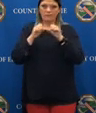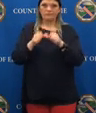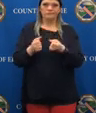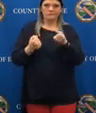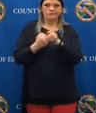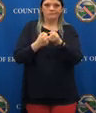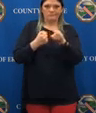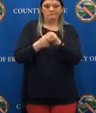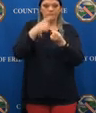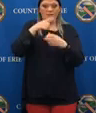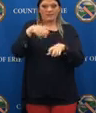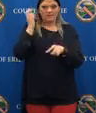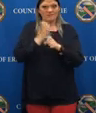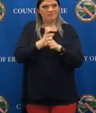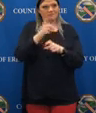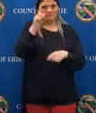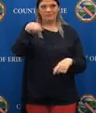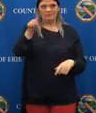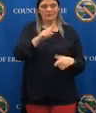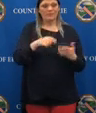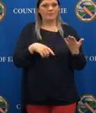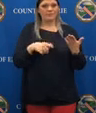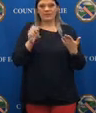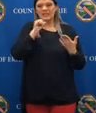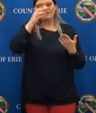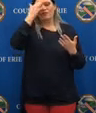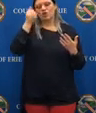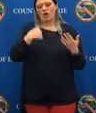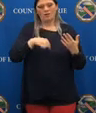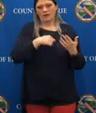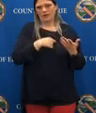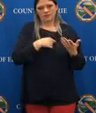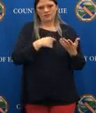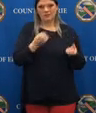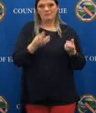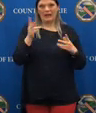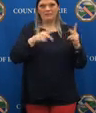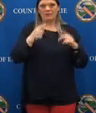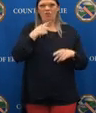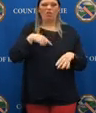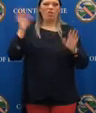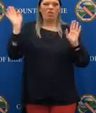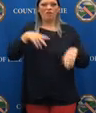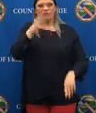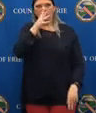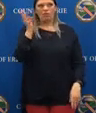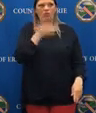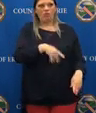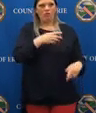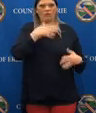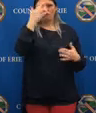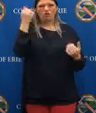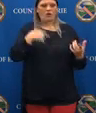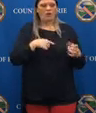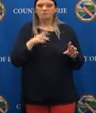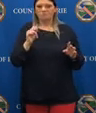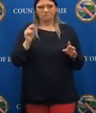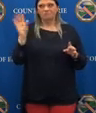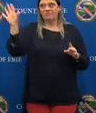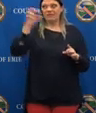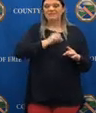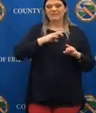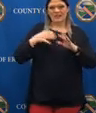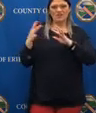assistance, because it is tough out there. They haven't forgotten us. I know a lot of people want to say that, but that's not the case. His staff's been in touch with